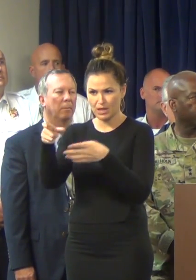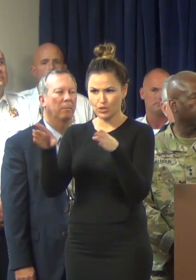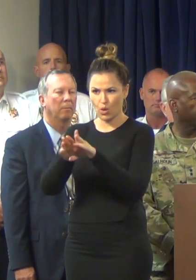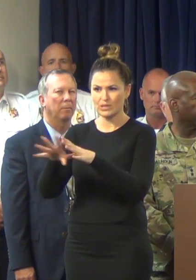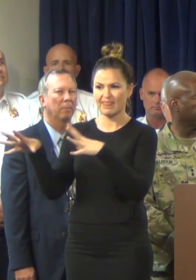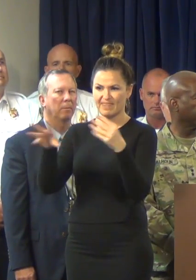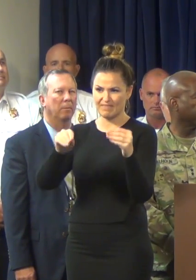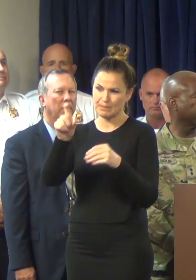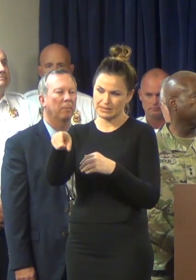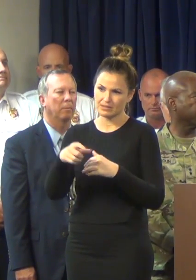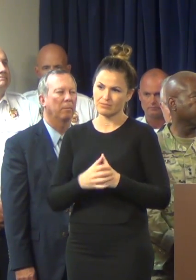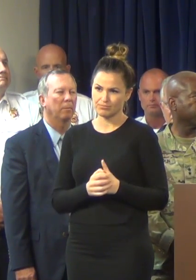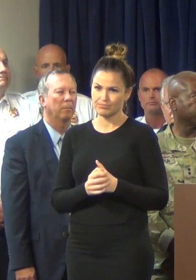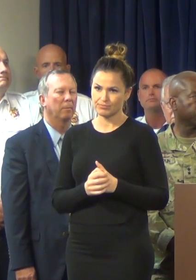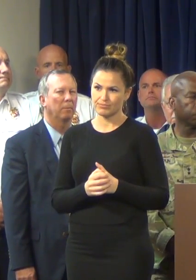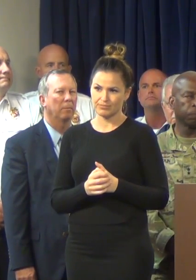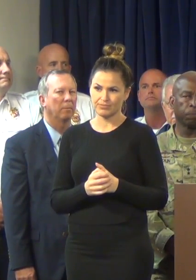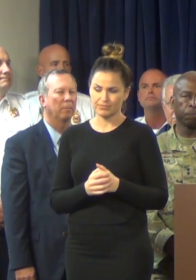they need to leave.